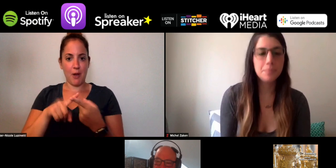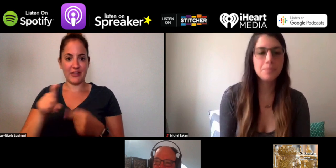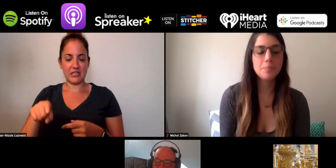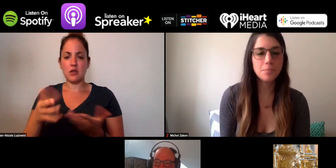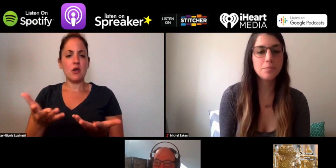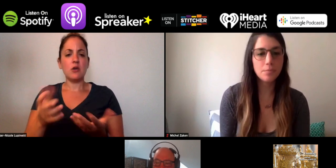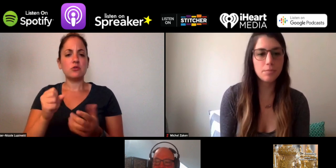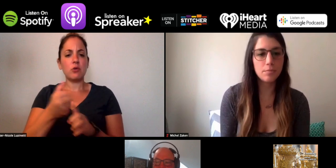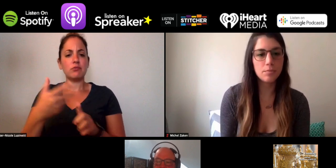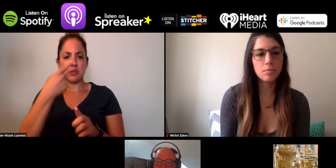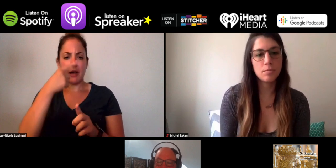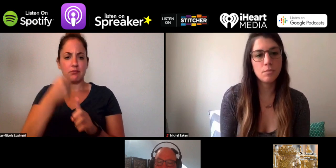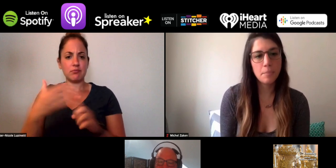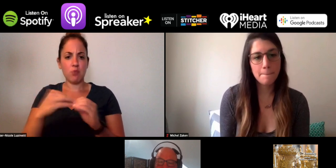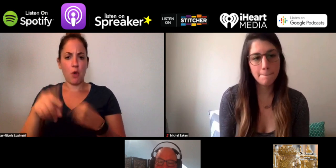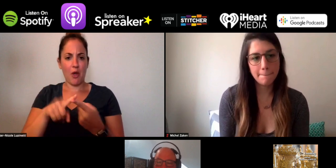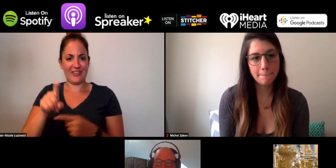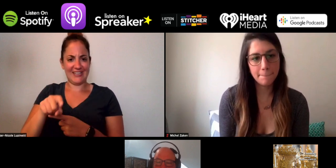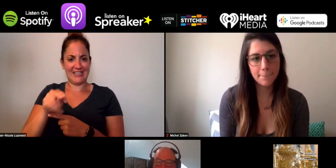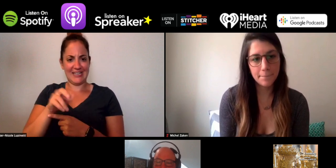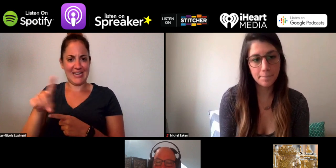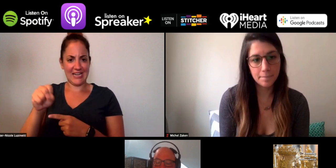So what are some of the needs that